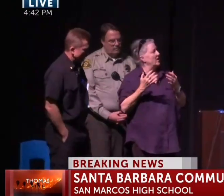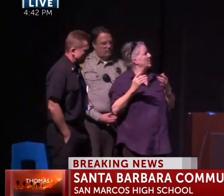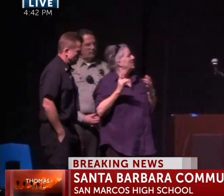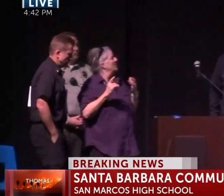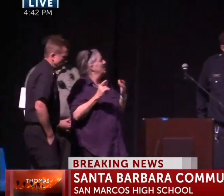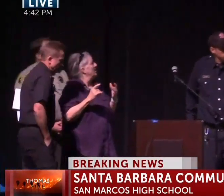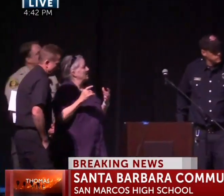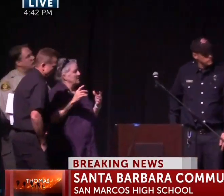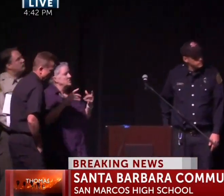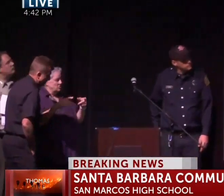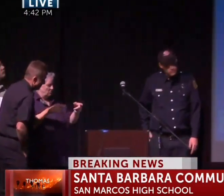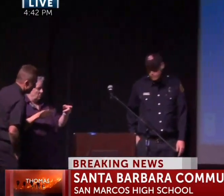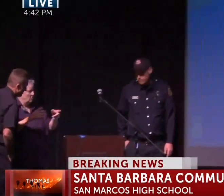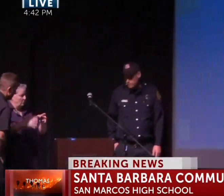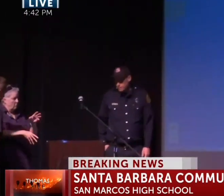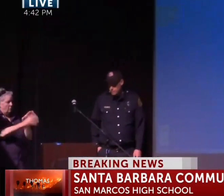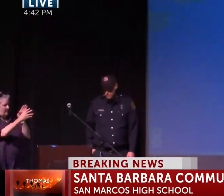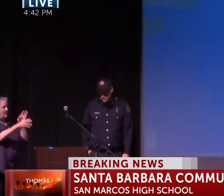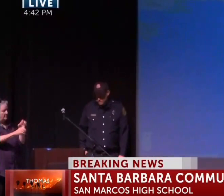want to bring up the ops map?